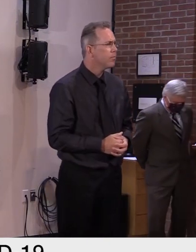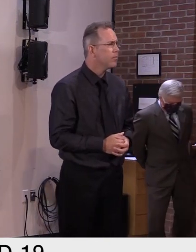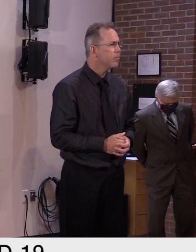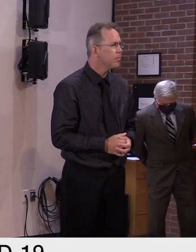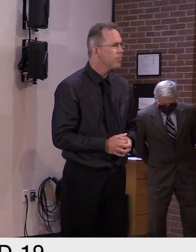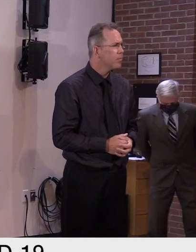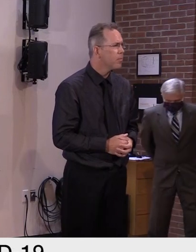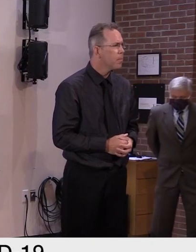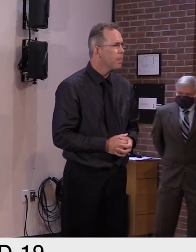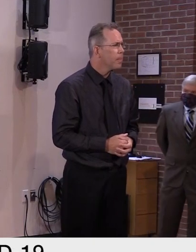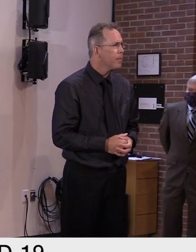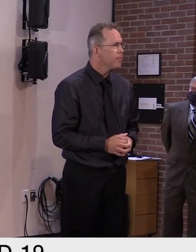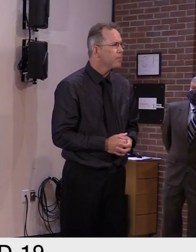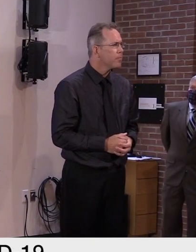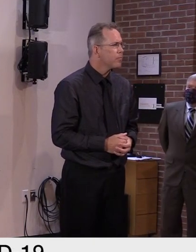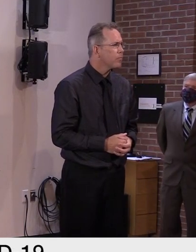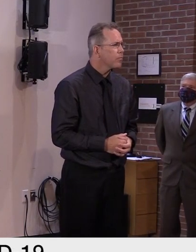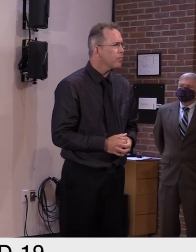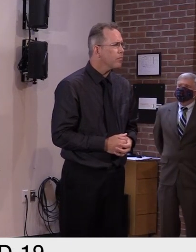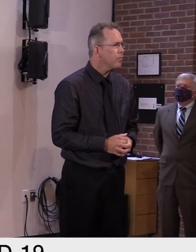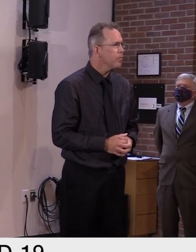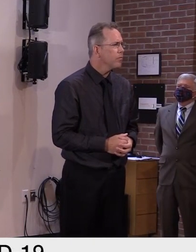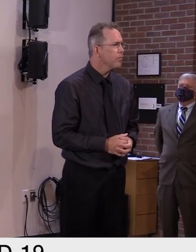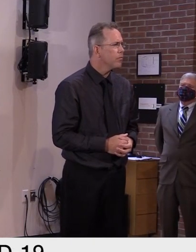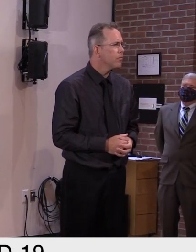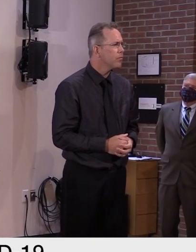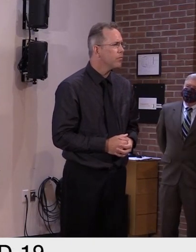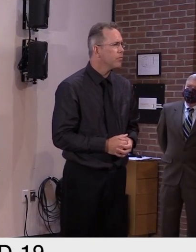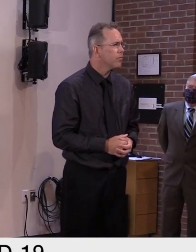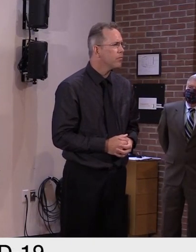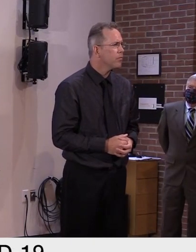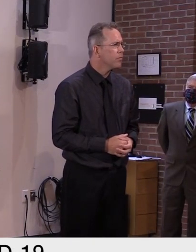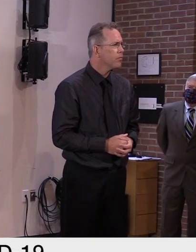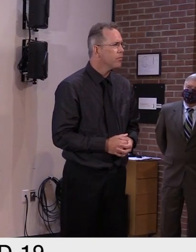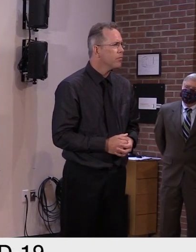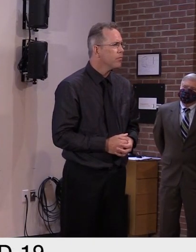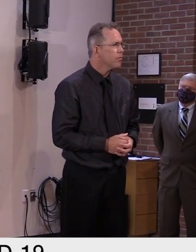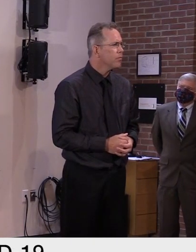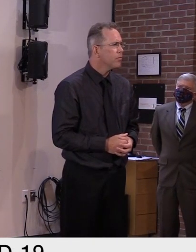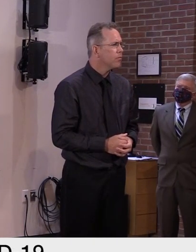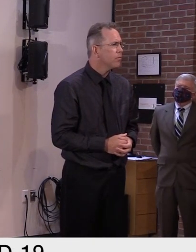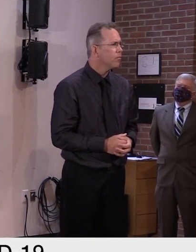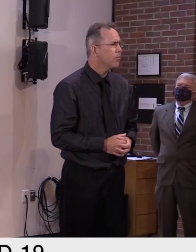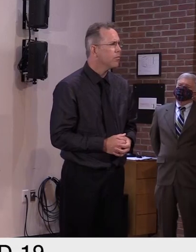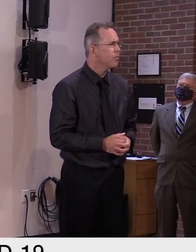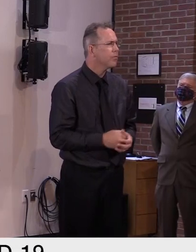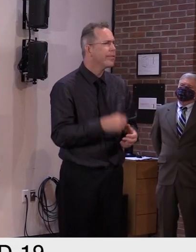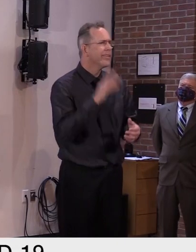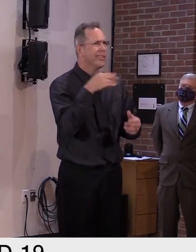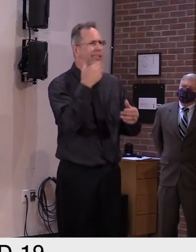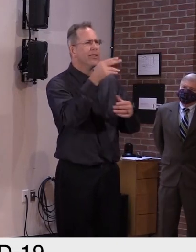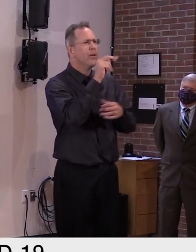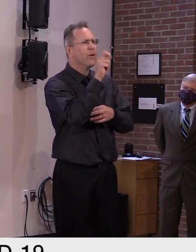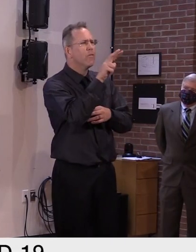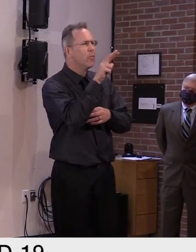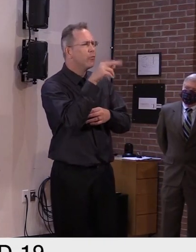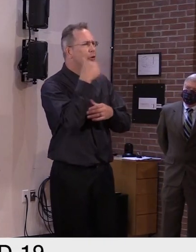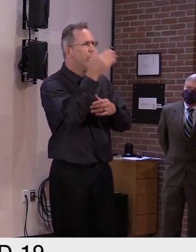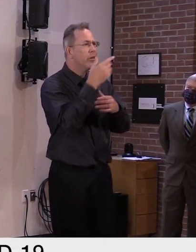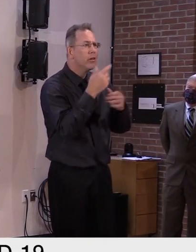more new cases a day, do you foresee any new restrictions in place? You know, we'll get more